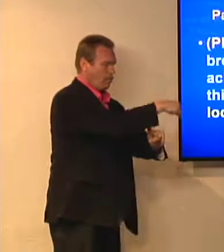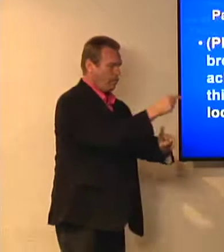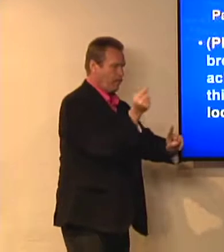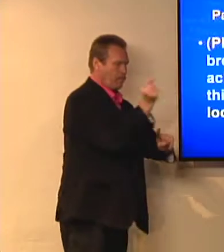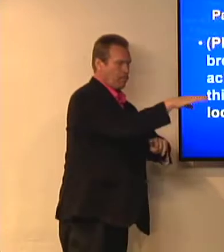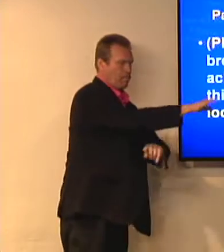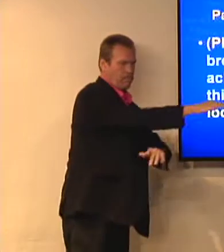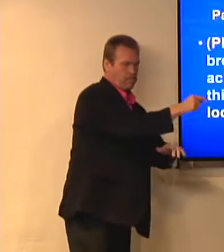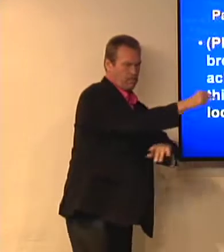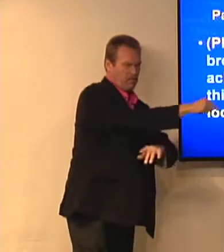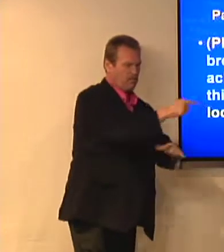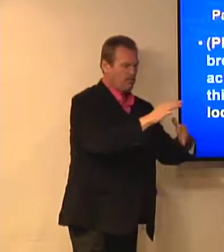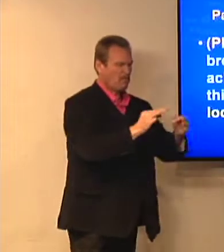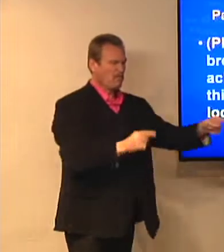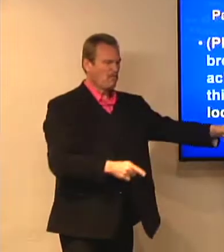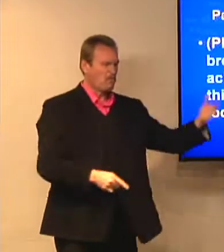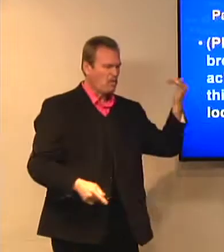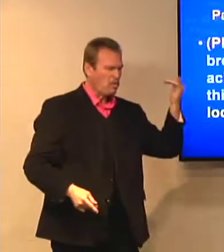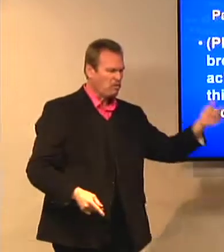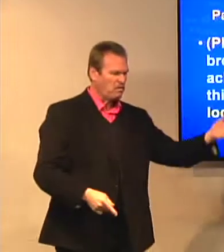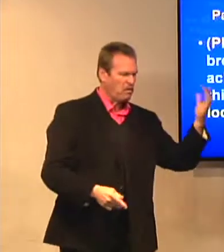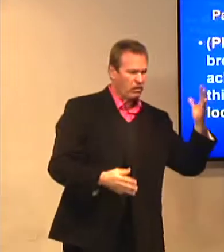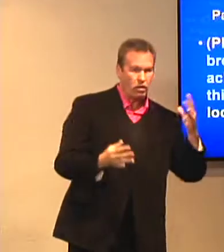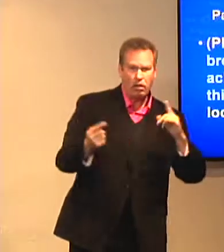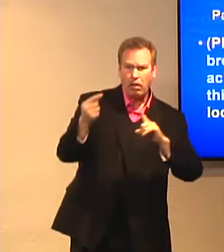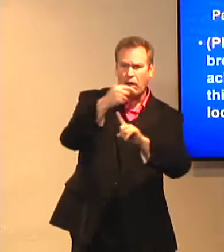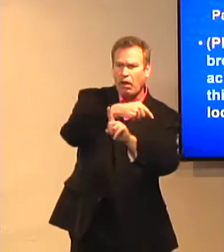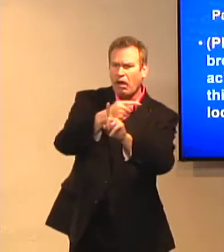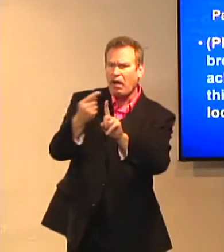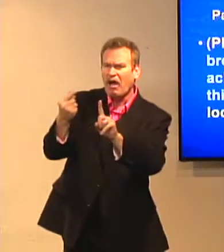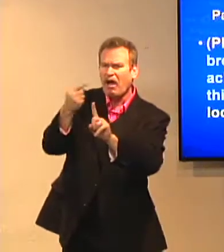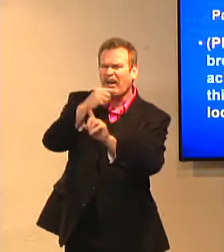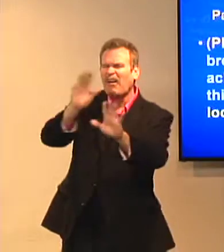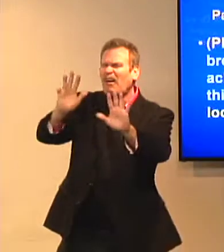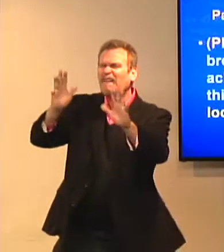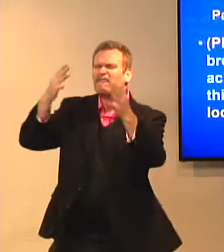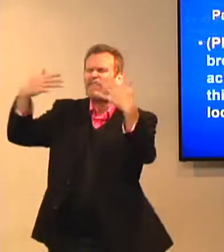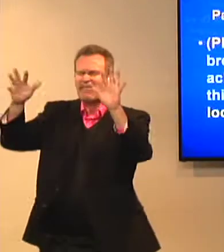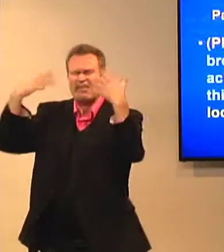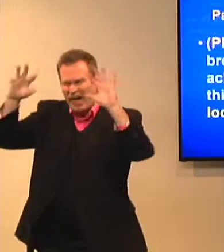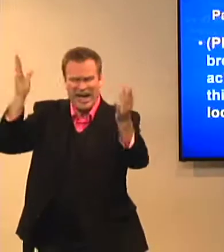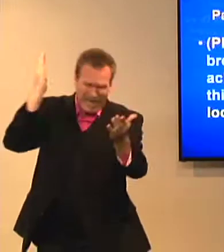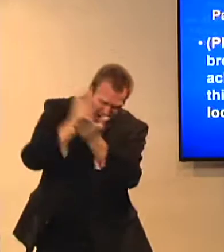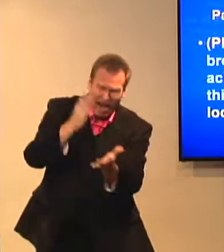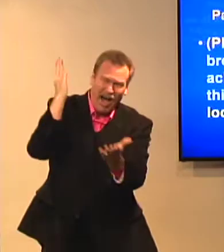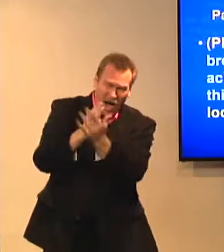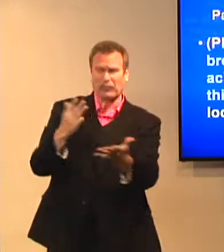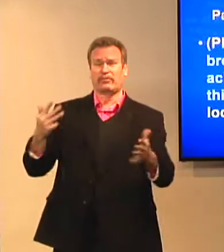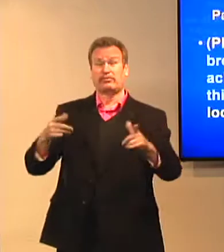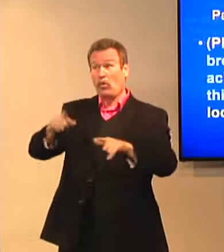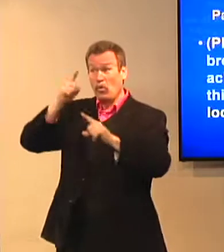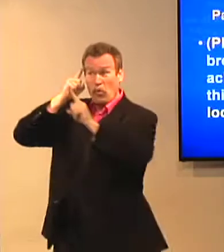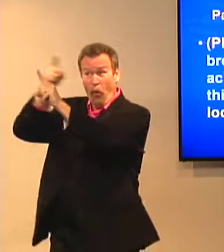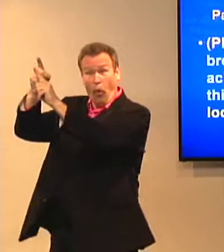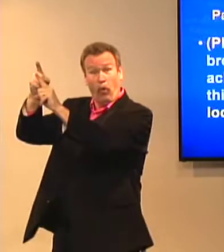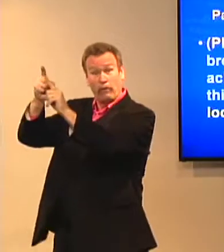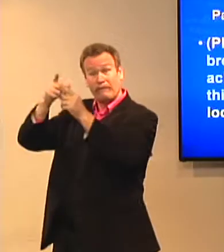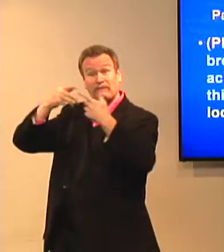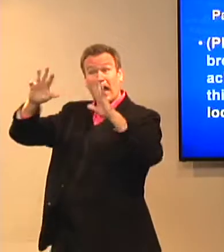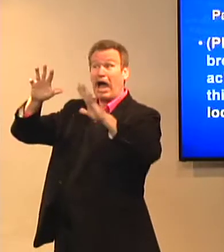There are people who keep going back and keep looking at these things and think, keep going back. Be done with it. Be done with it and move on